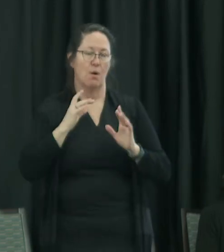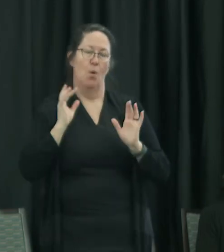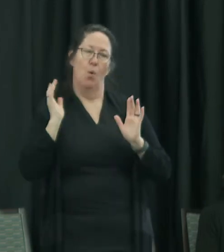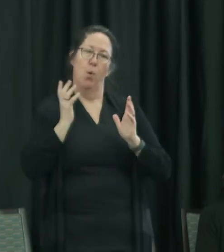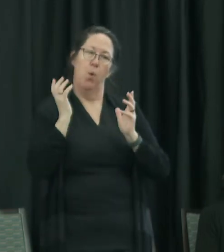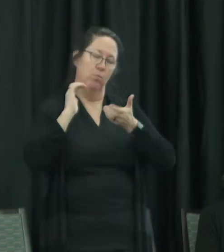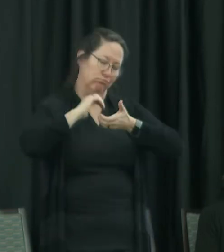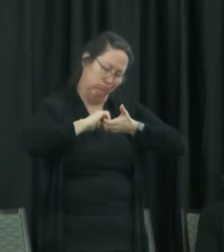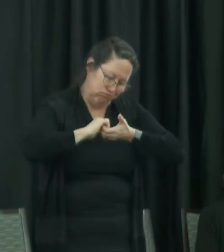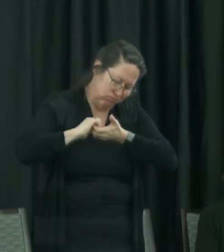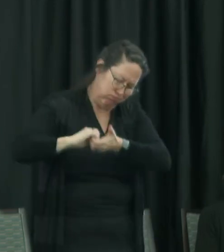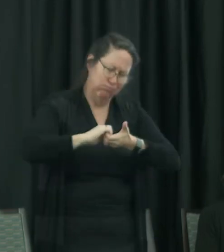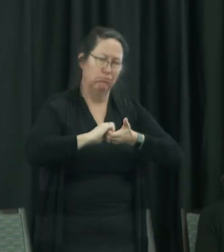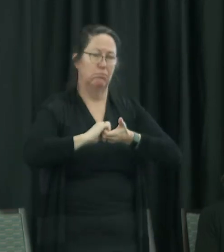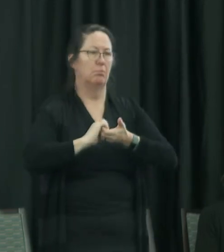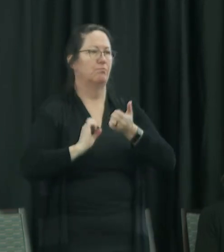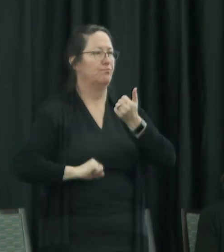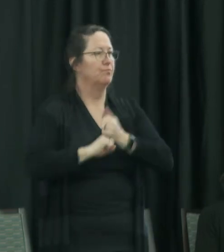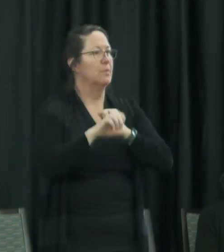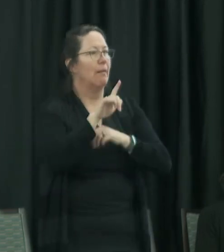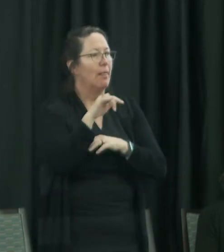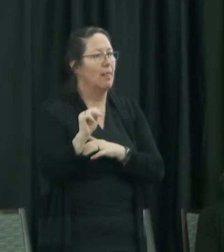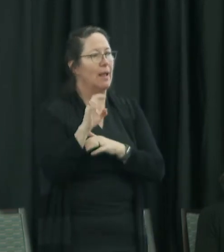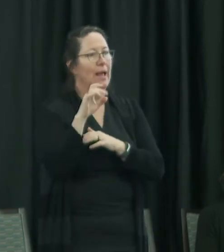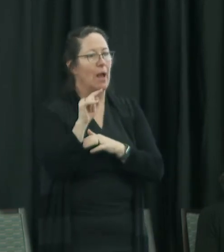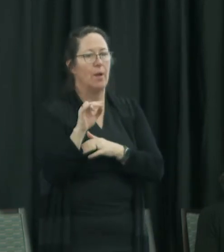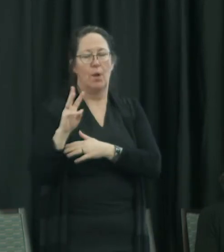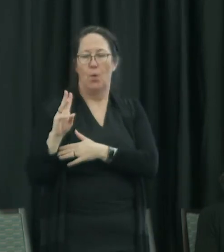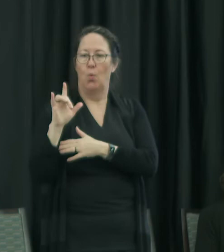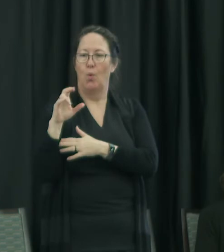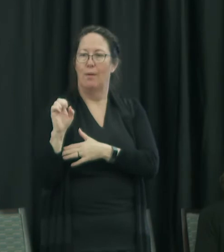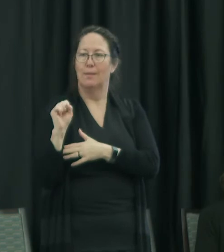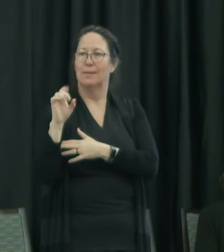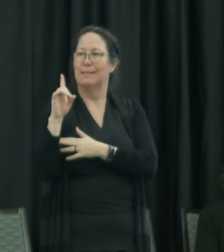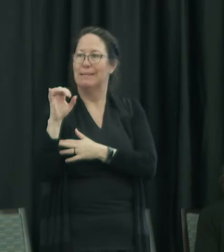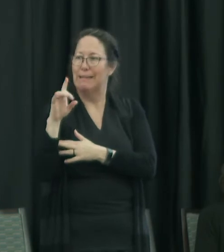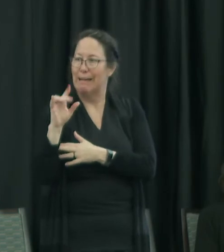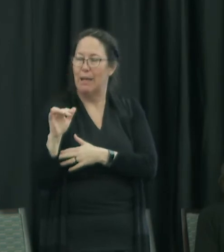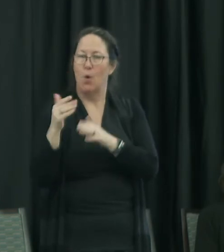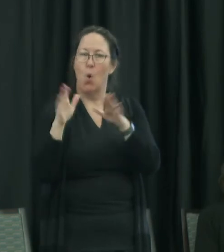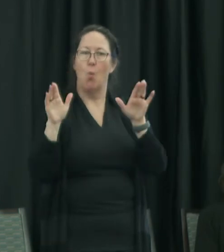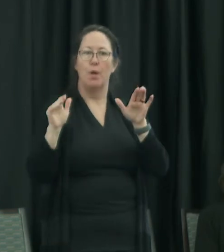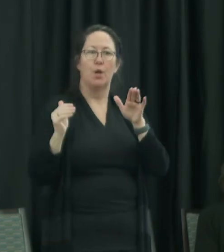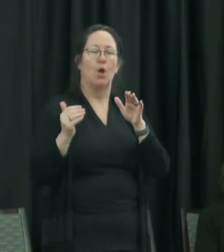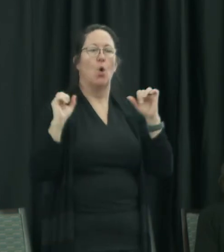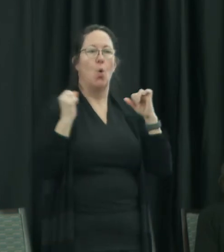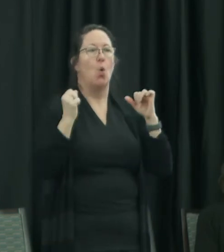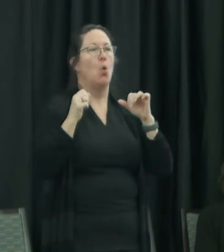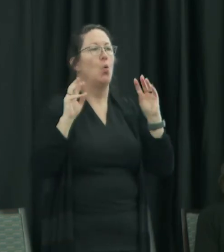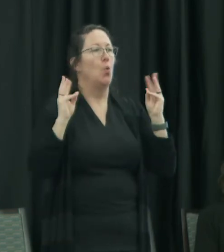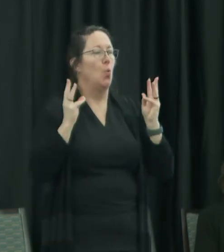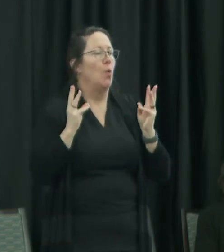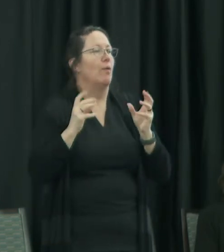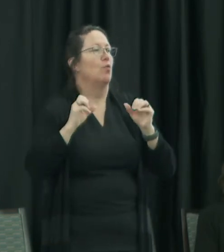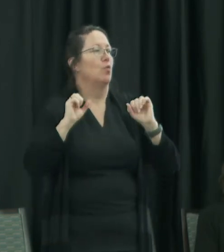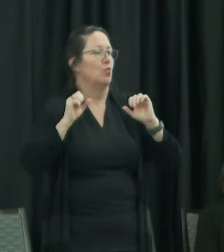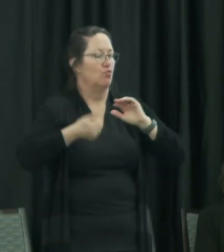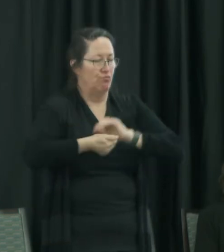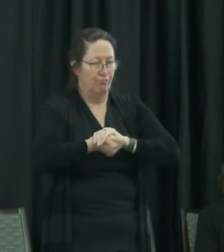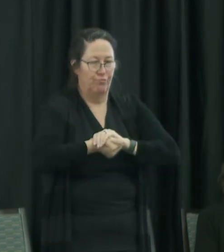tremendous partners in assisting Lynn County and Willis Dady with opening and operating a cold weather overflow shelter at Lynn